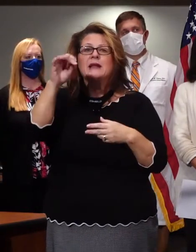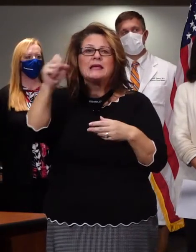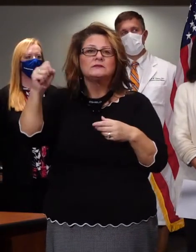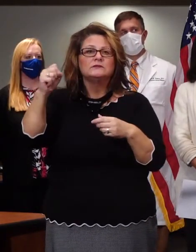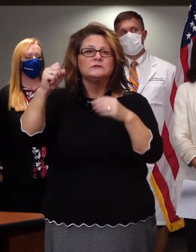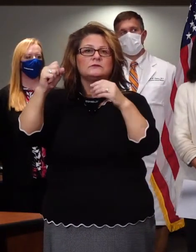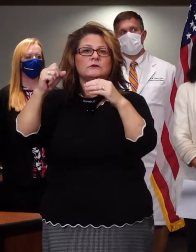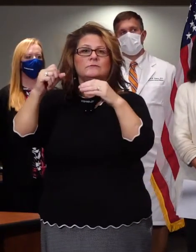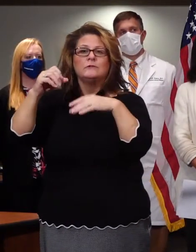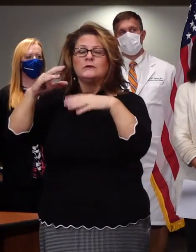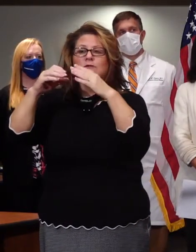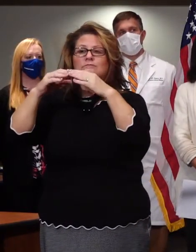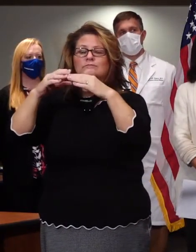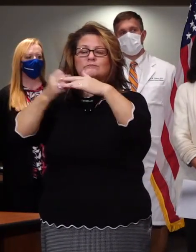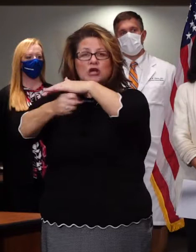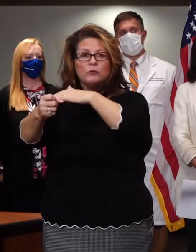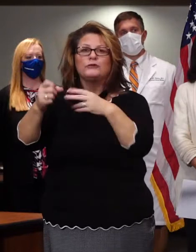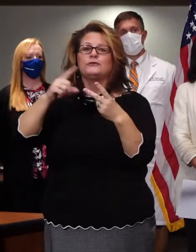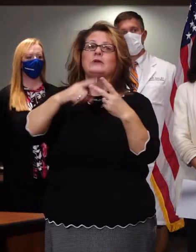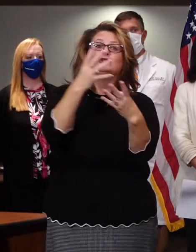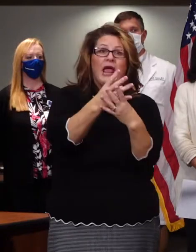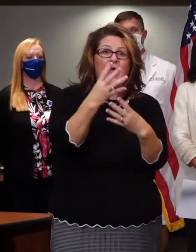facilities, jails, and detention centers.